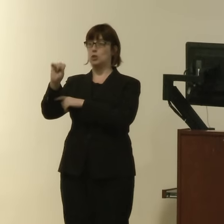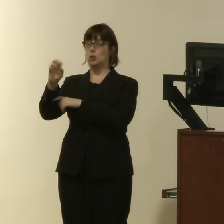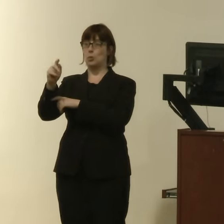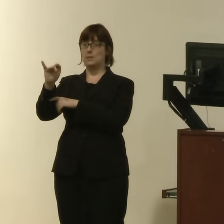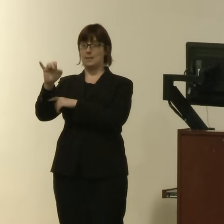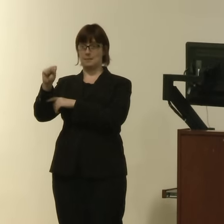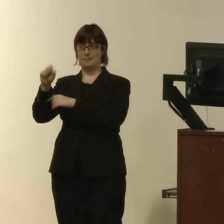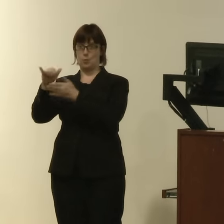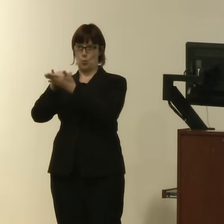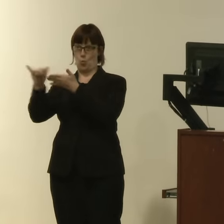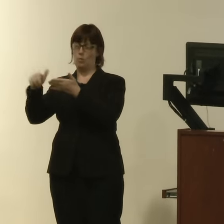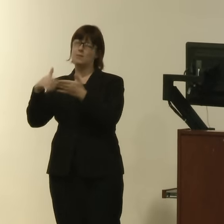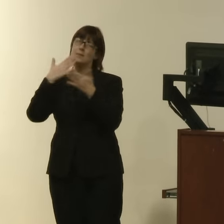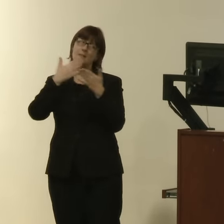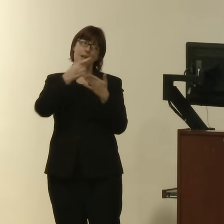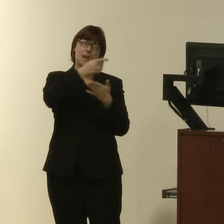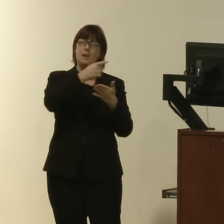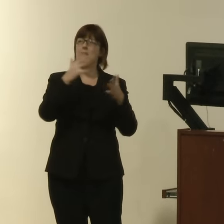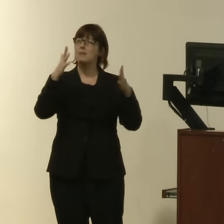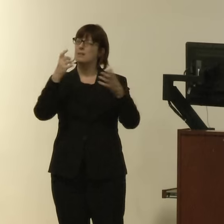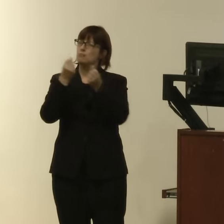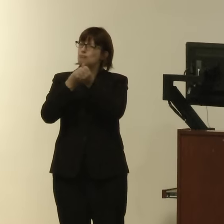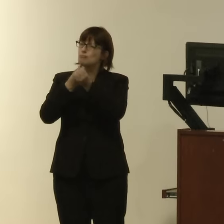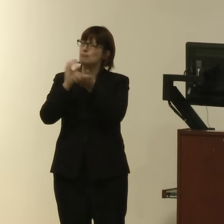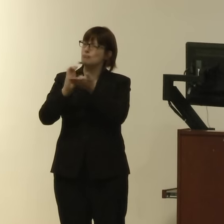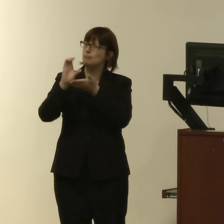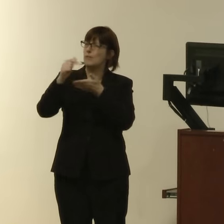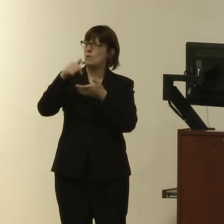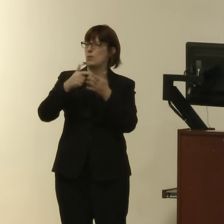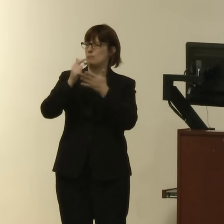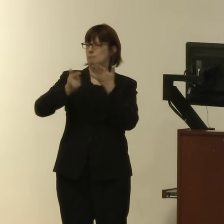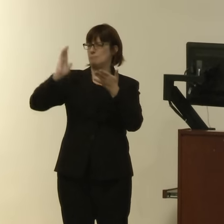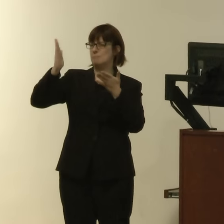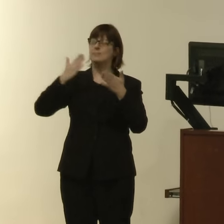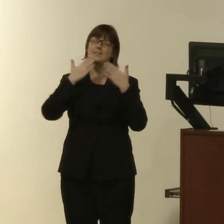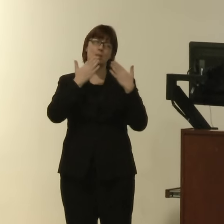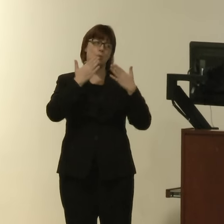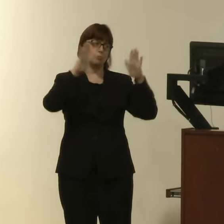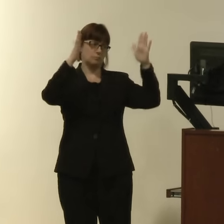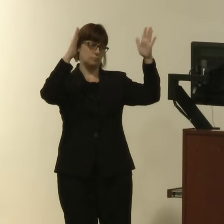thanking Mr. Stone for his active support of this distinguished lecture series. Stan?